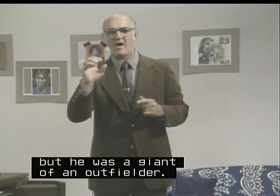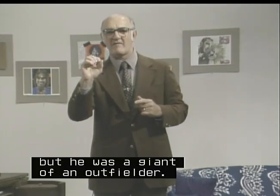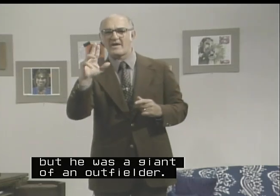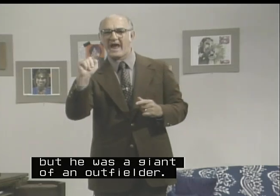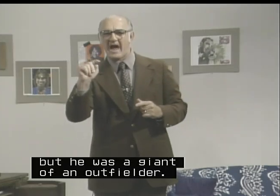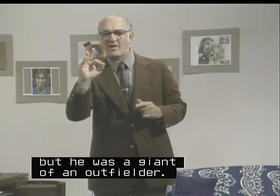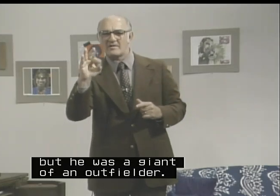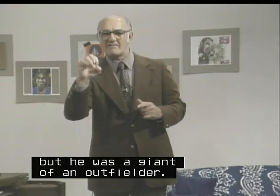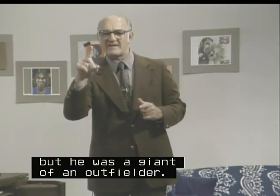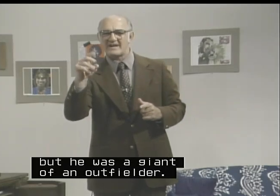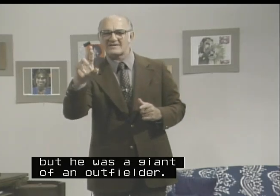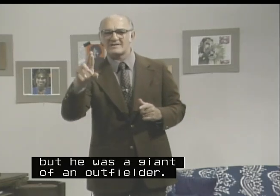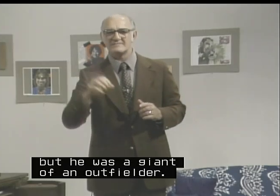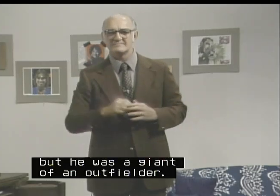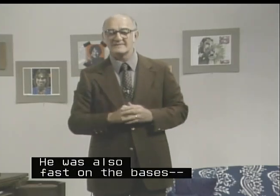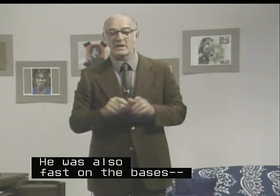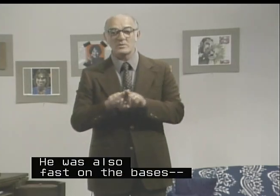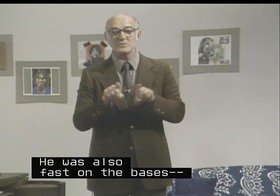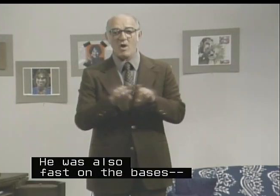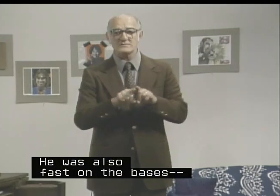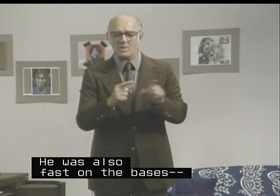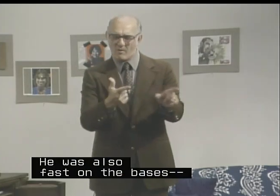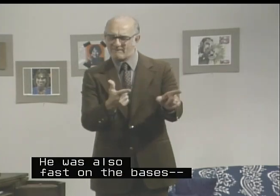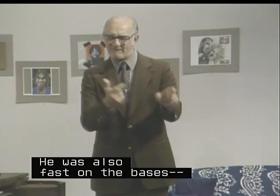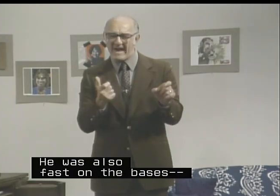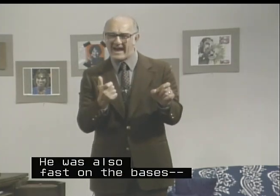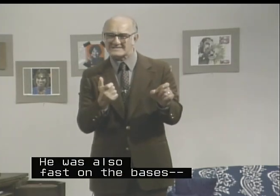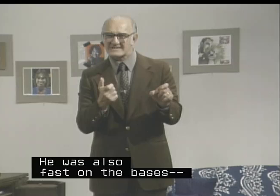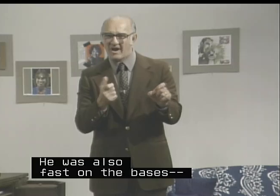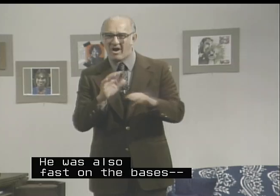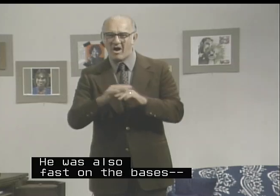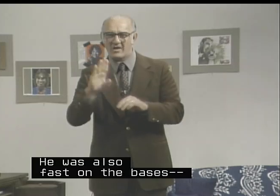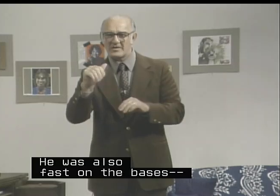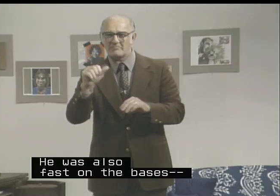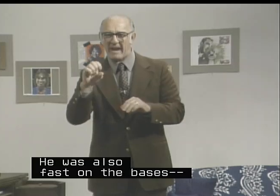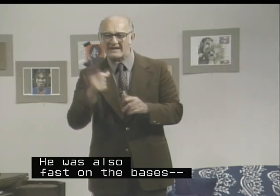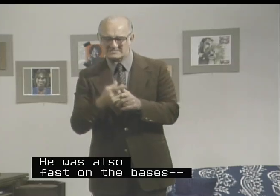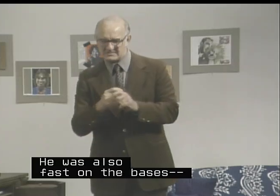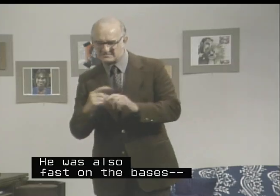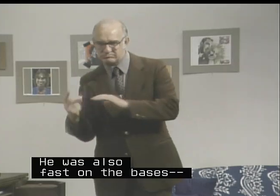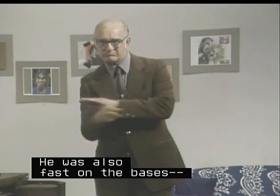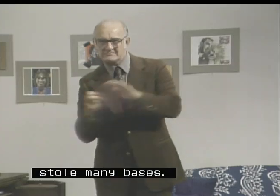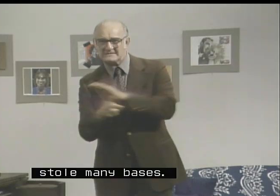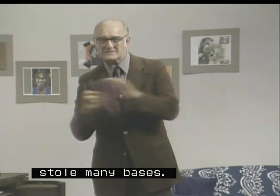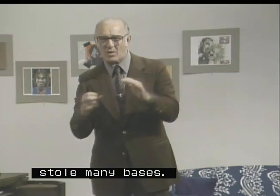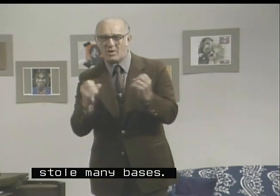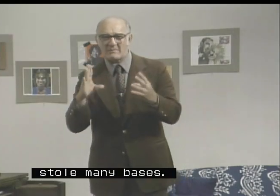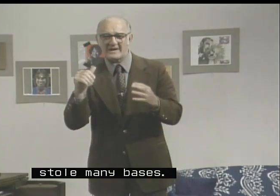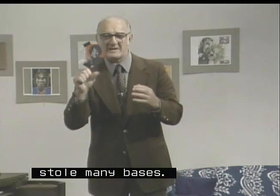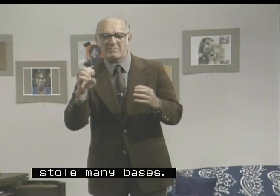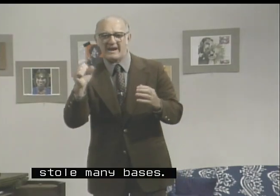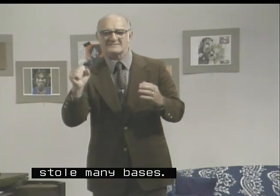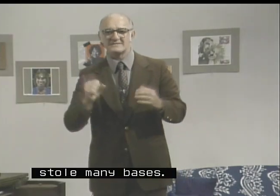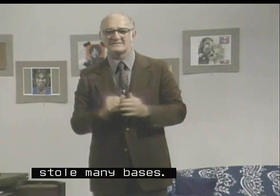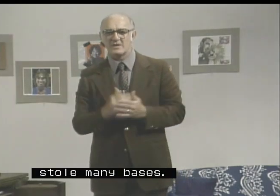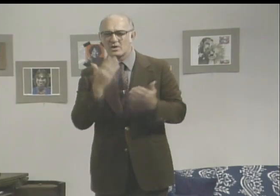an outfielder. He was also fast on the bases, stole many bases,